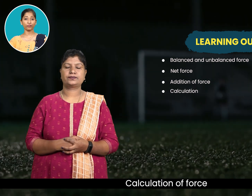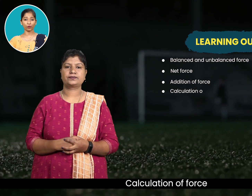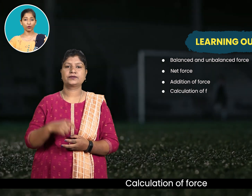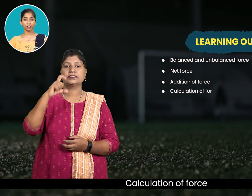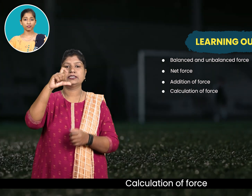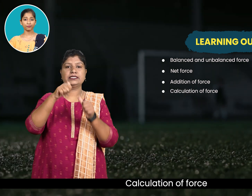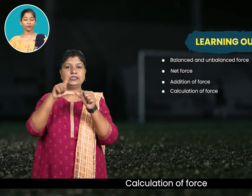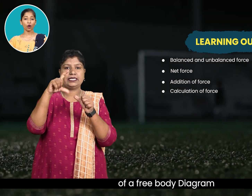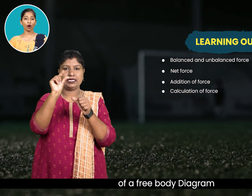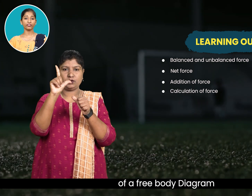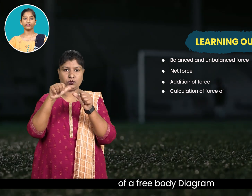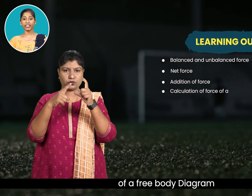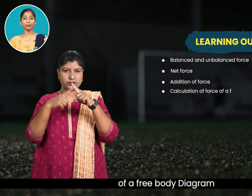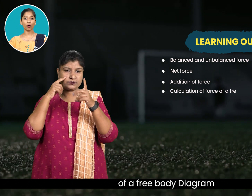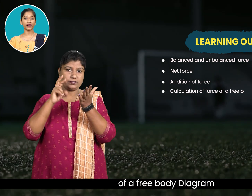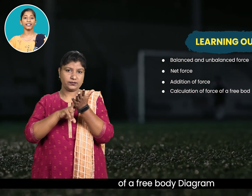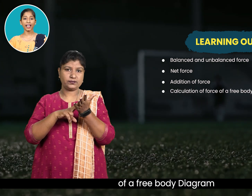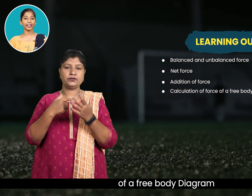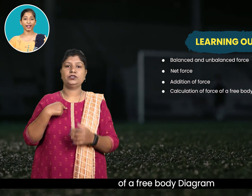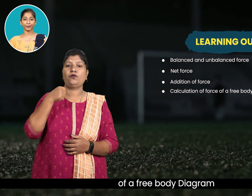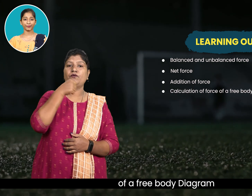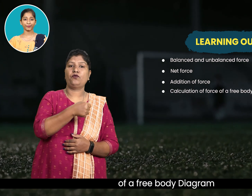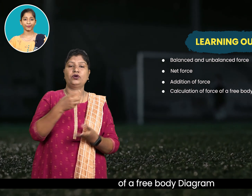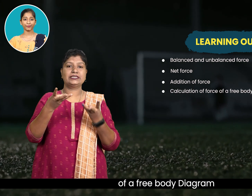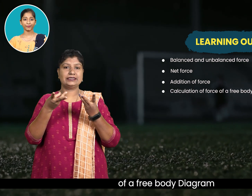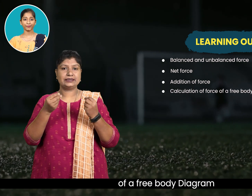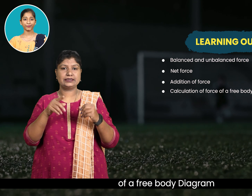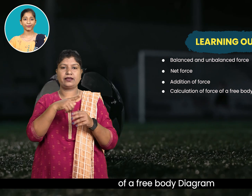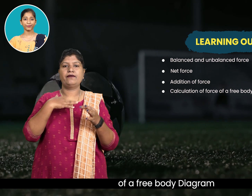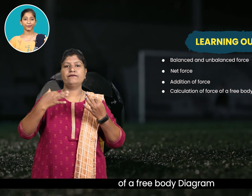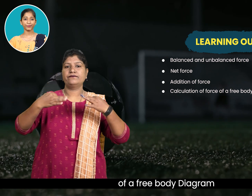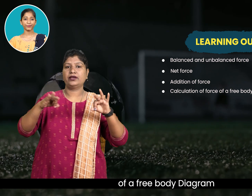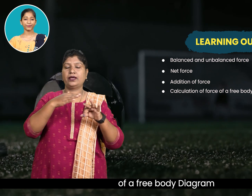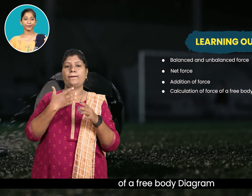calculation of force of a free body diagram.